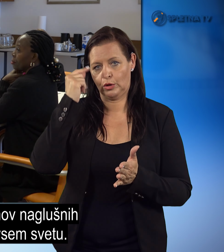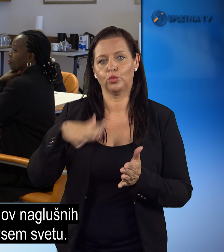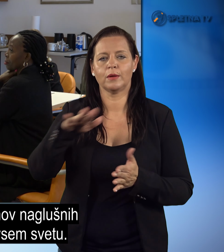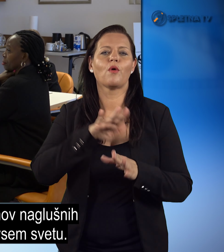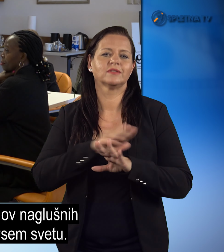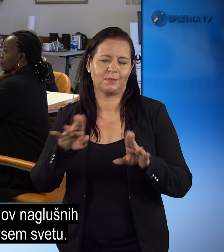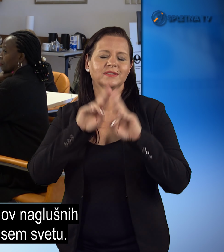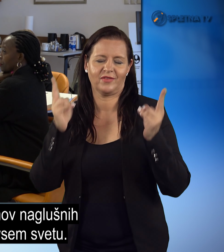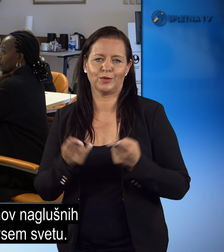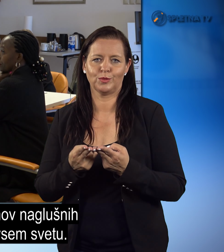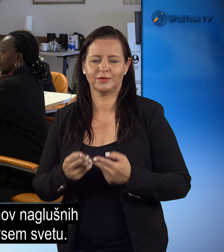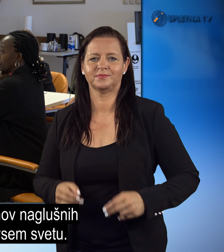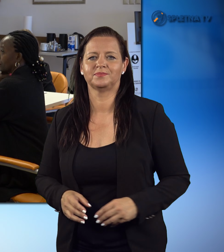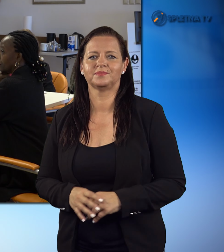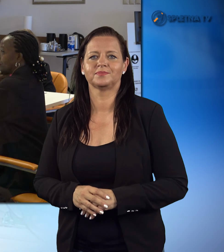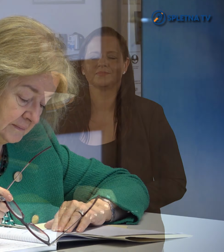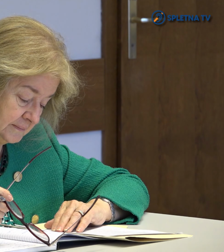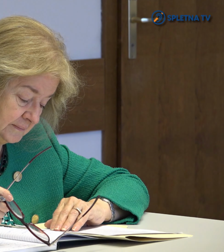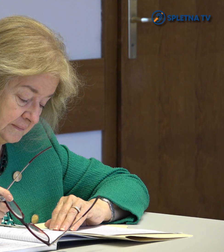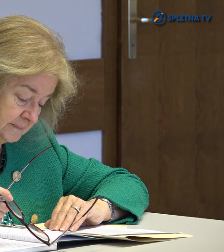ljudi po vsem svetu.